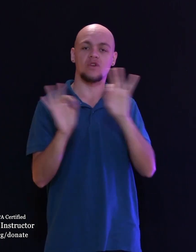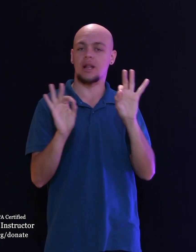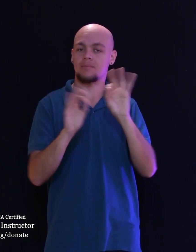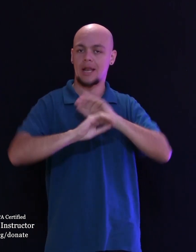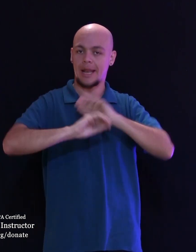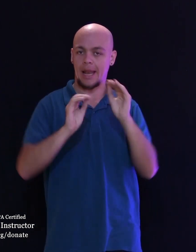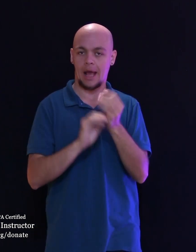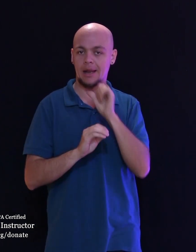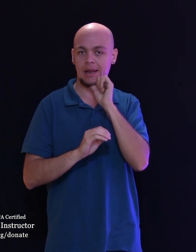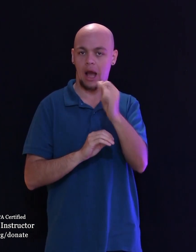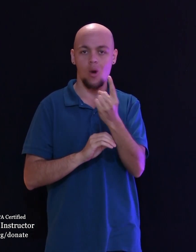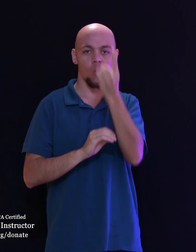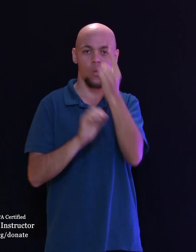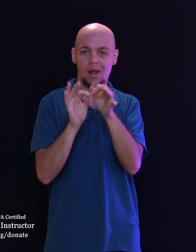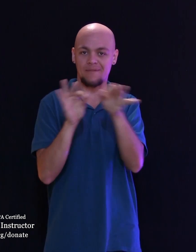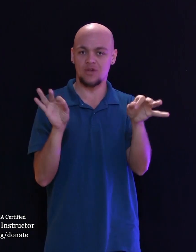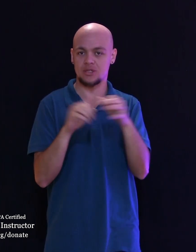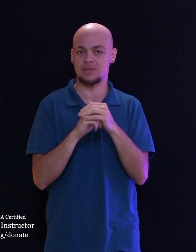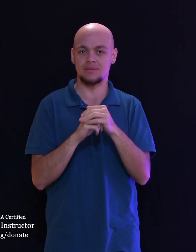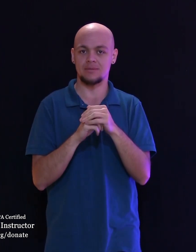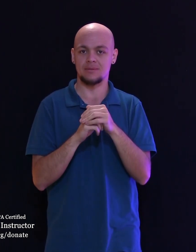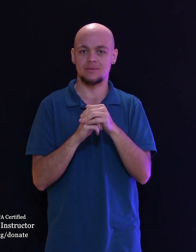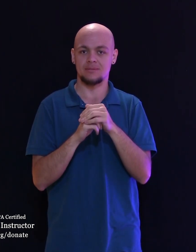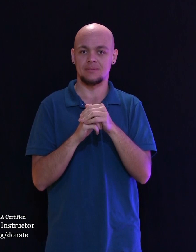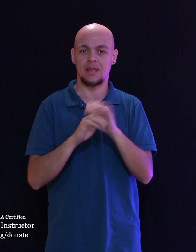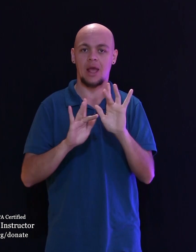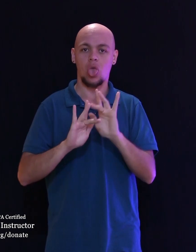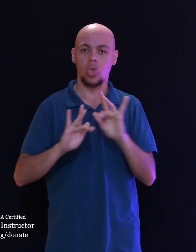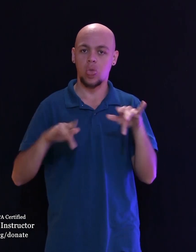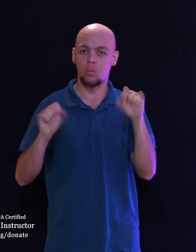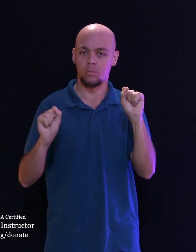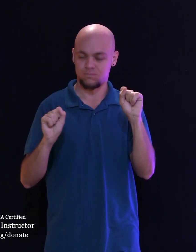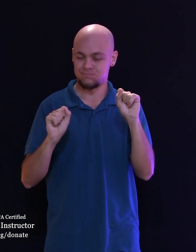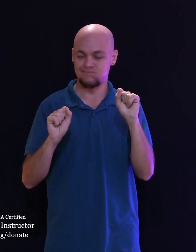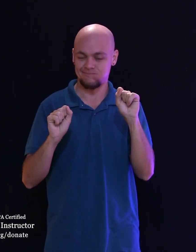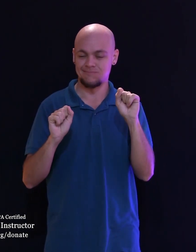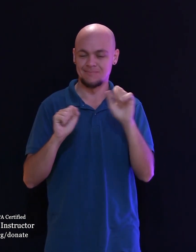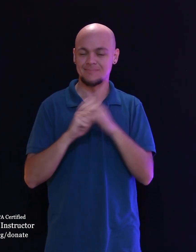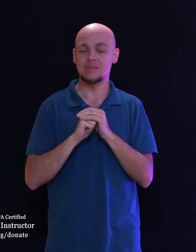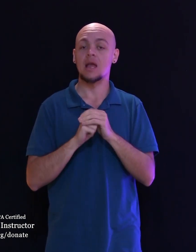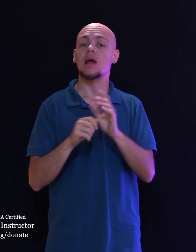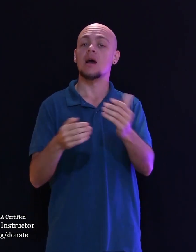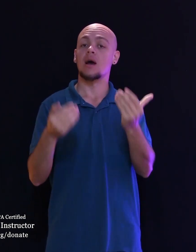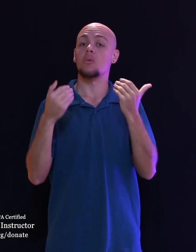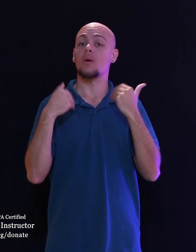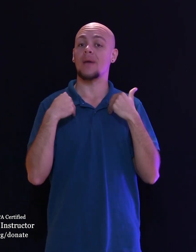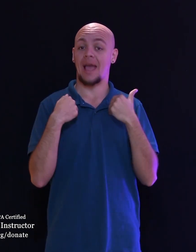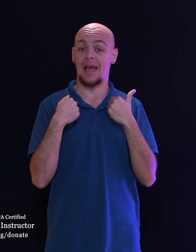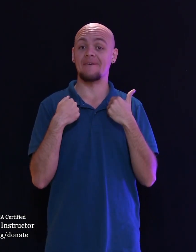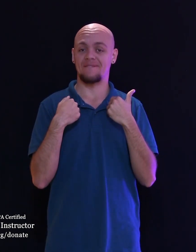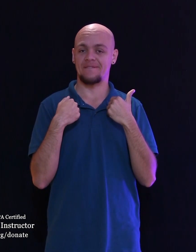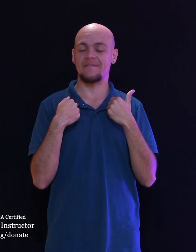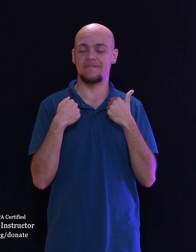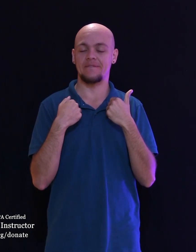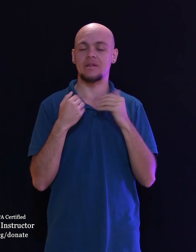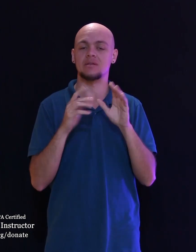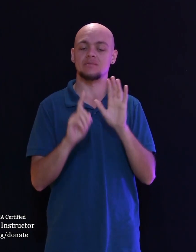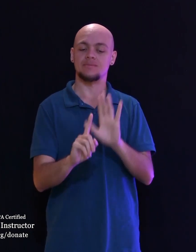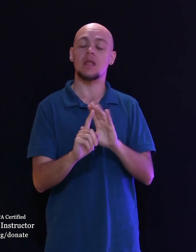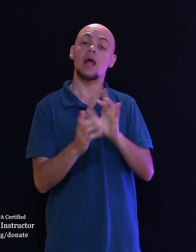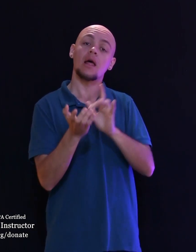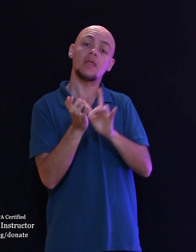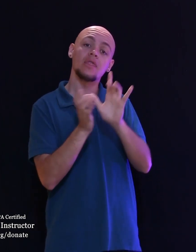one. Zero. Zip. Nada. All right. What we do have instead is that